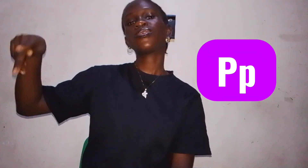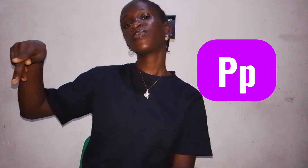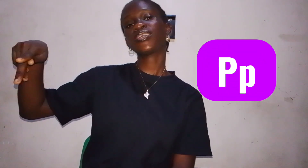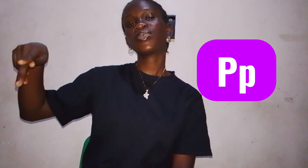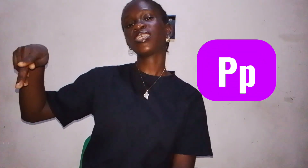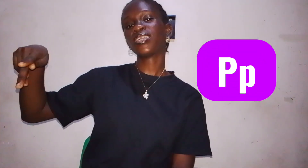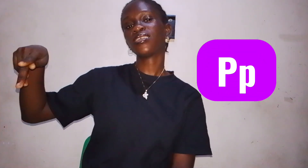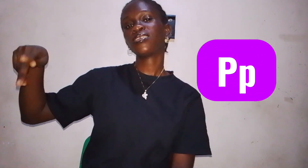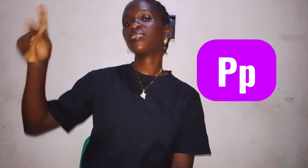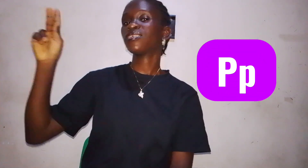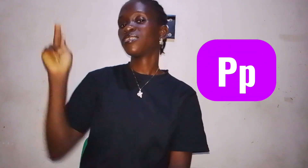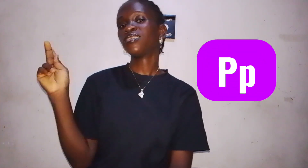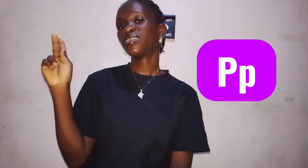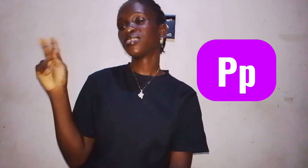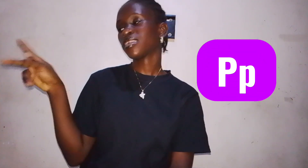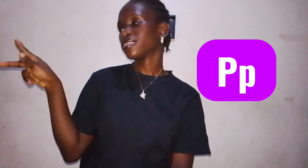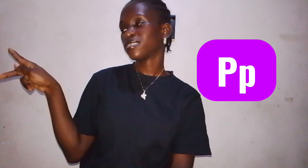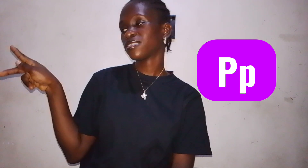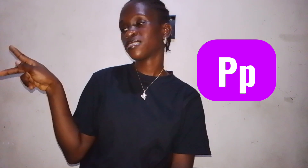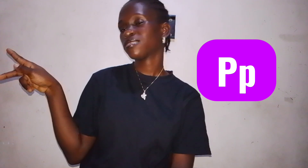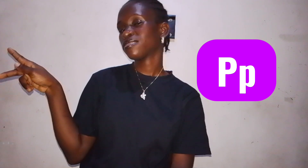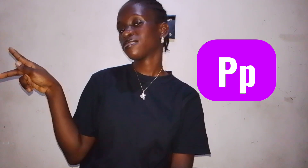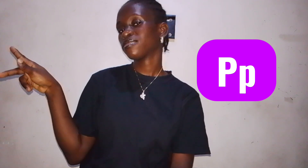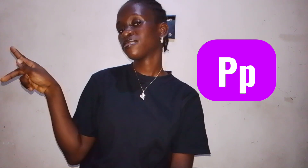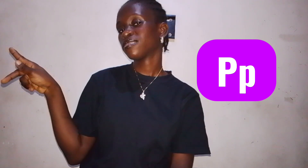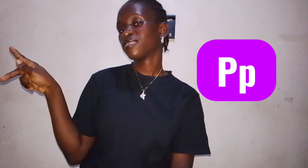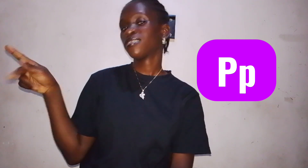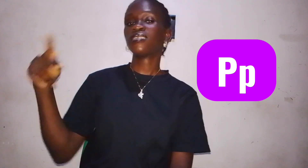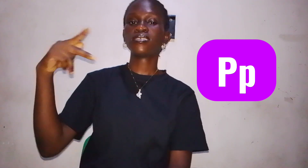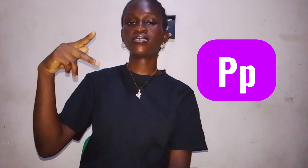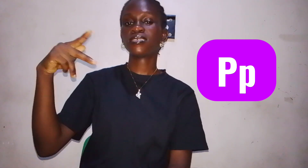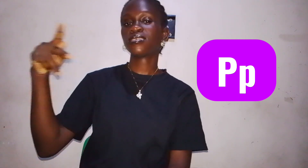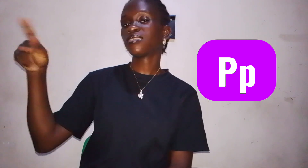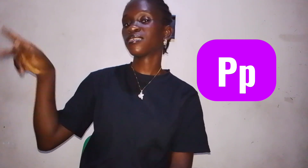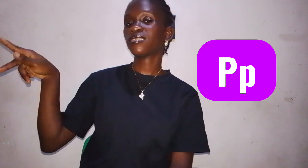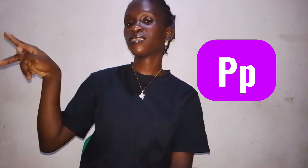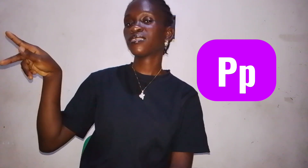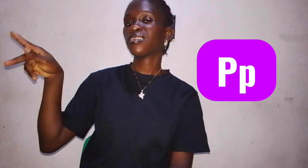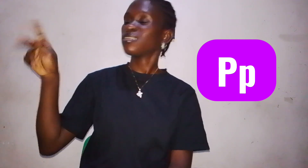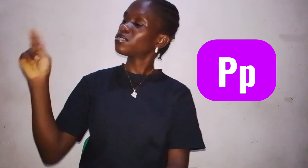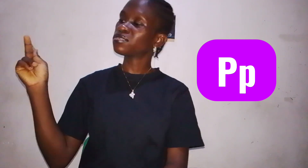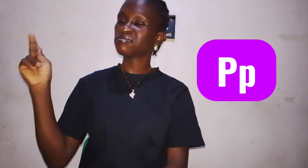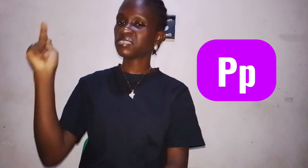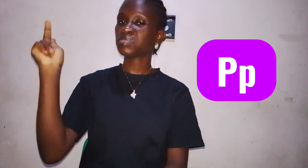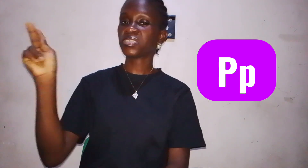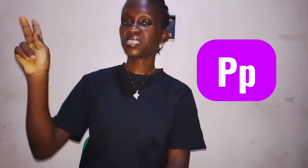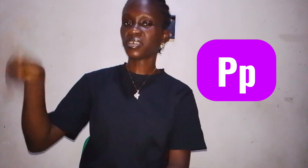you know, when you're doing the K is like this. Like this, like this. So just bring it